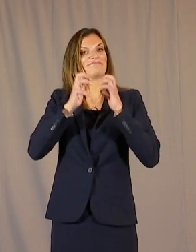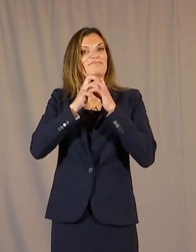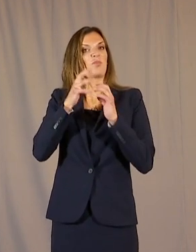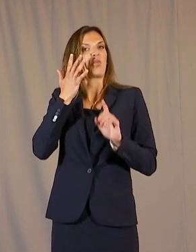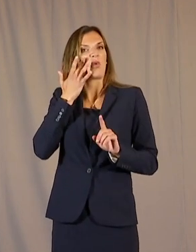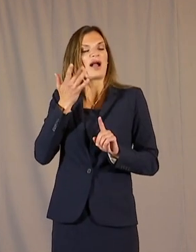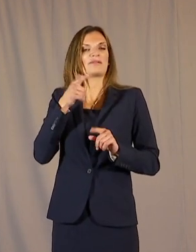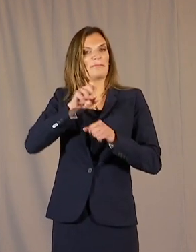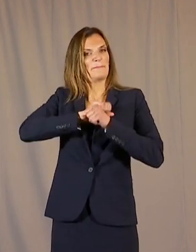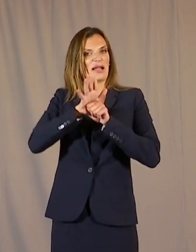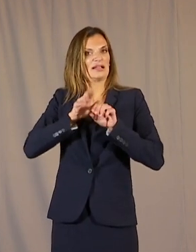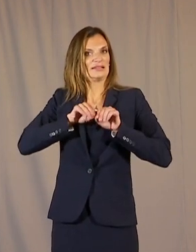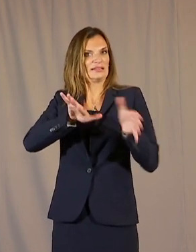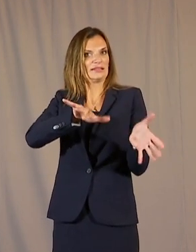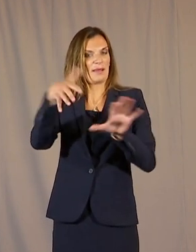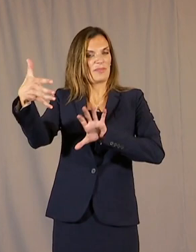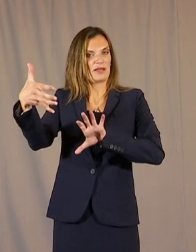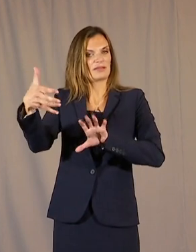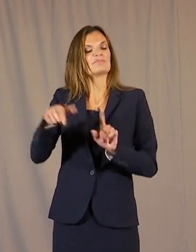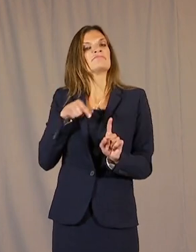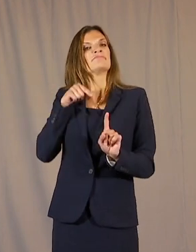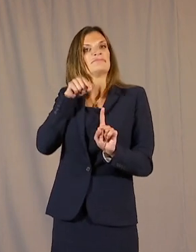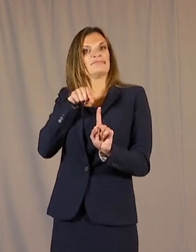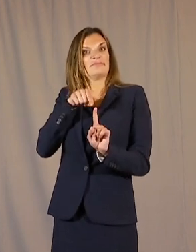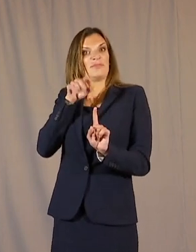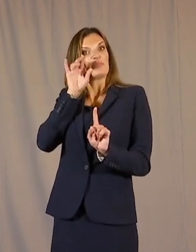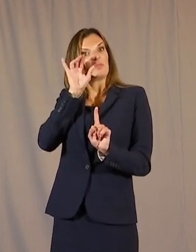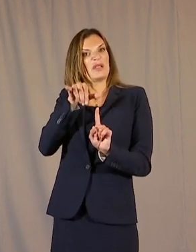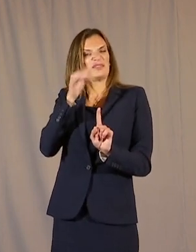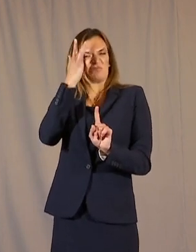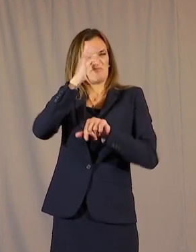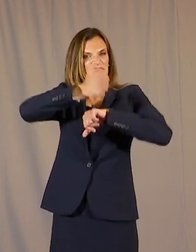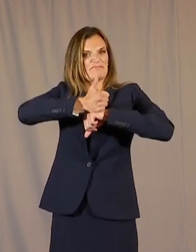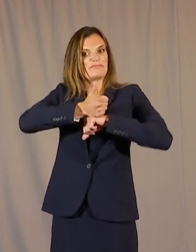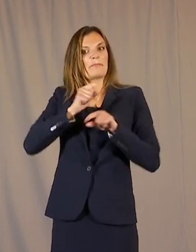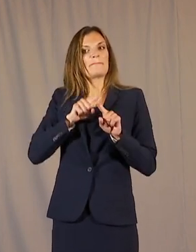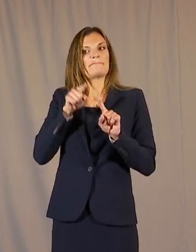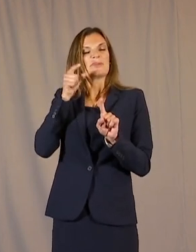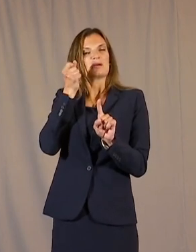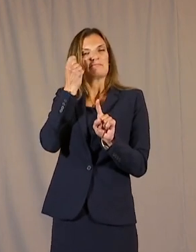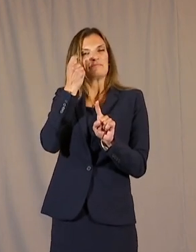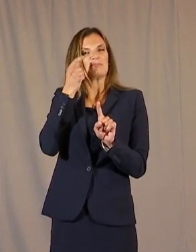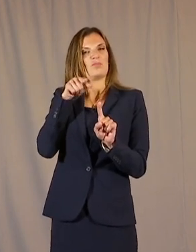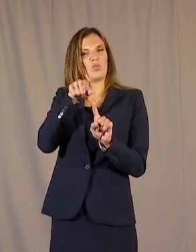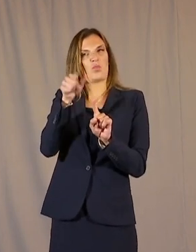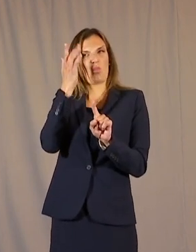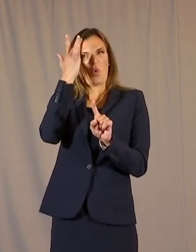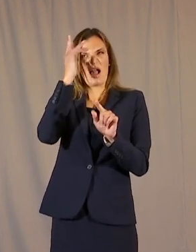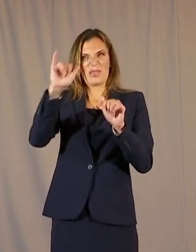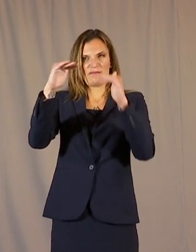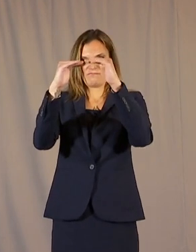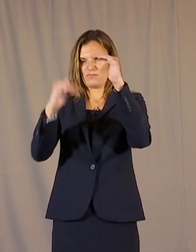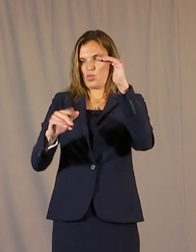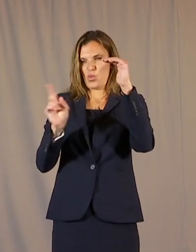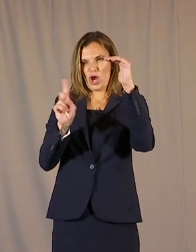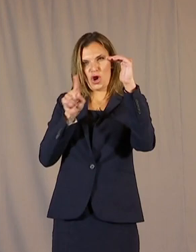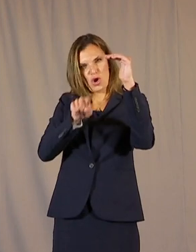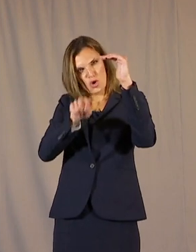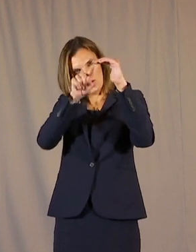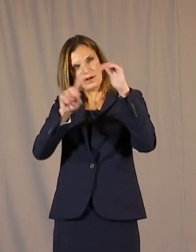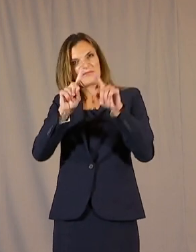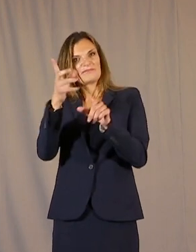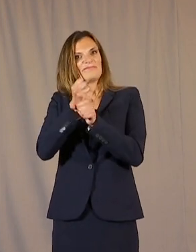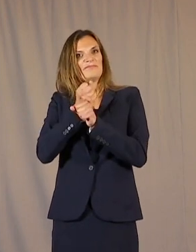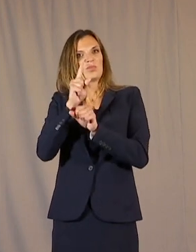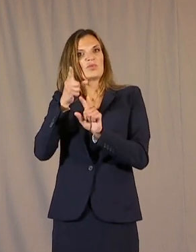out what drove those disparities and what we could do to avoid a similar experience in